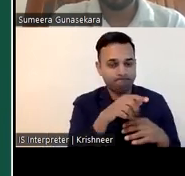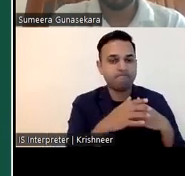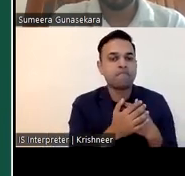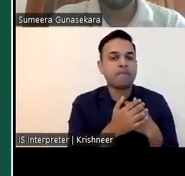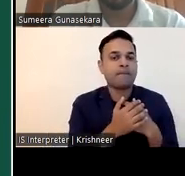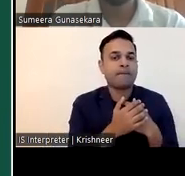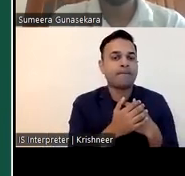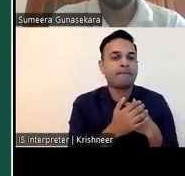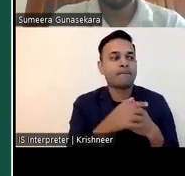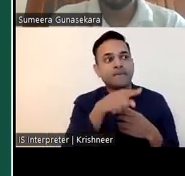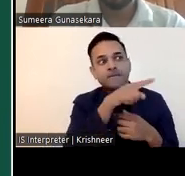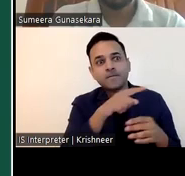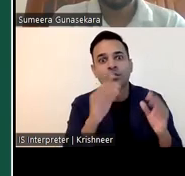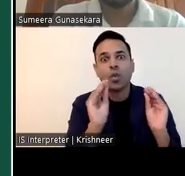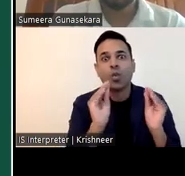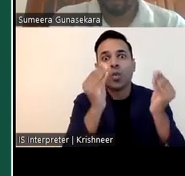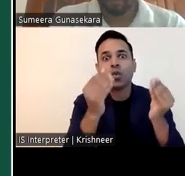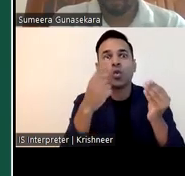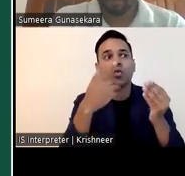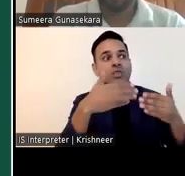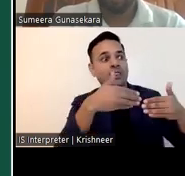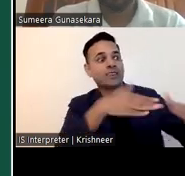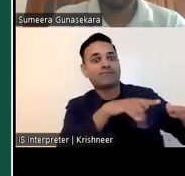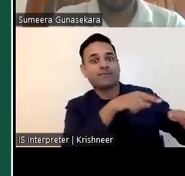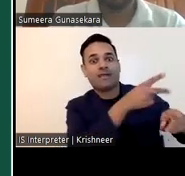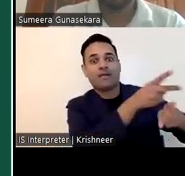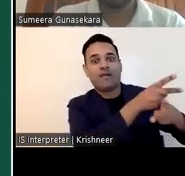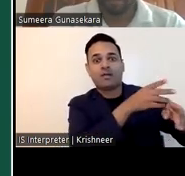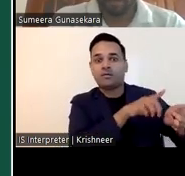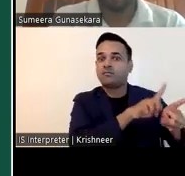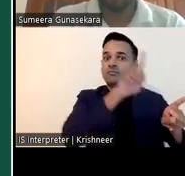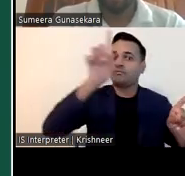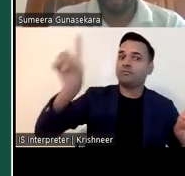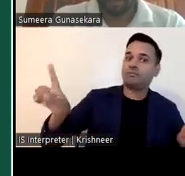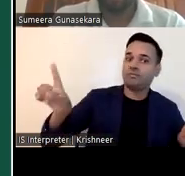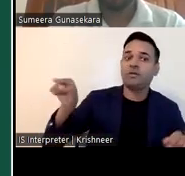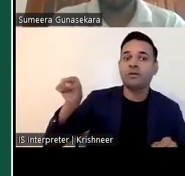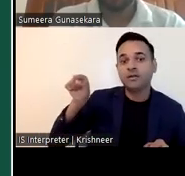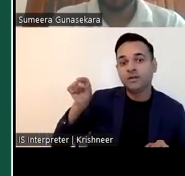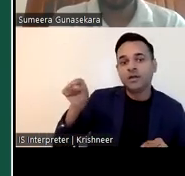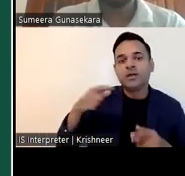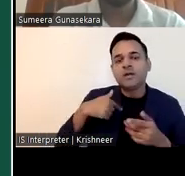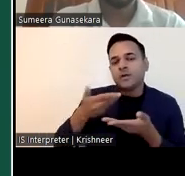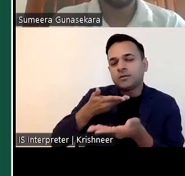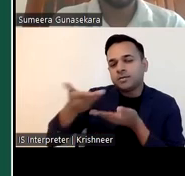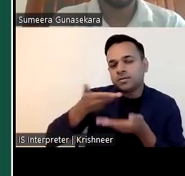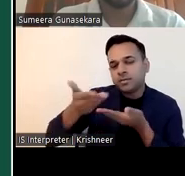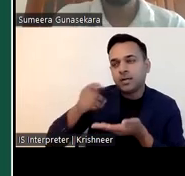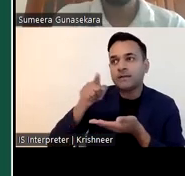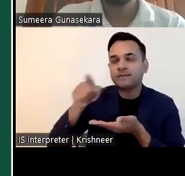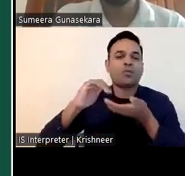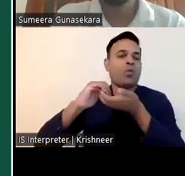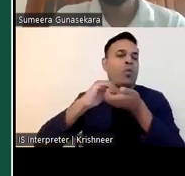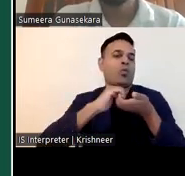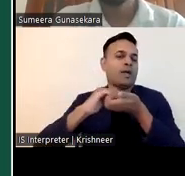tracking system. Also, the data available on care leavers who left care with disability. And also, yes, I agree,